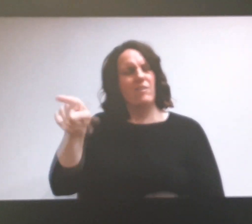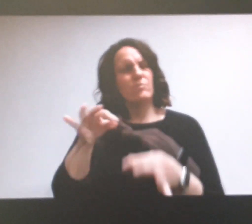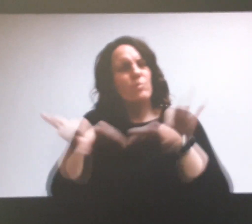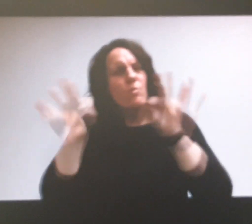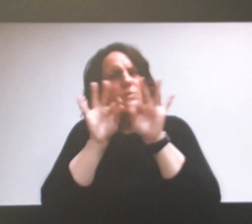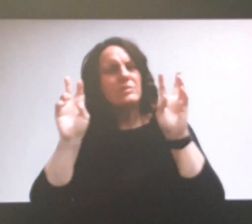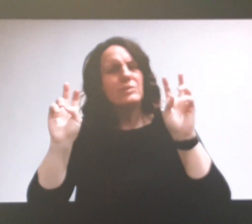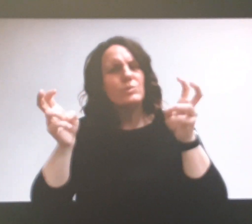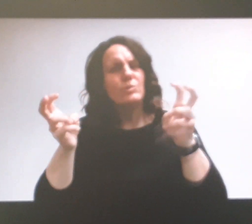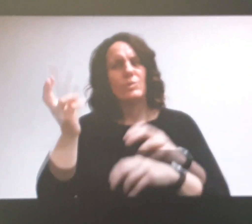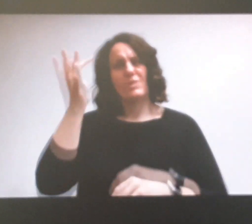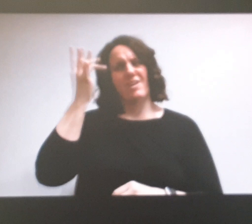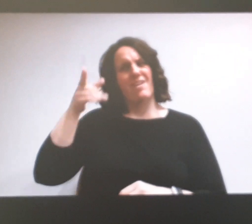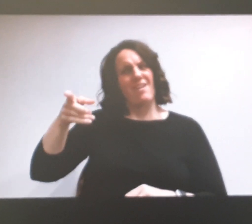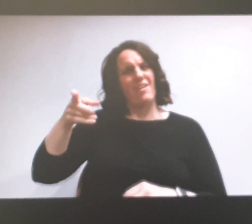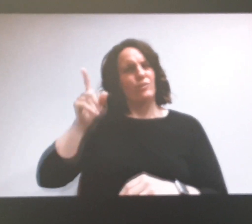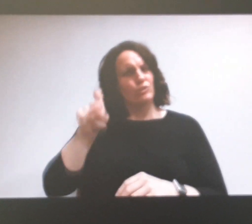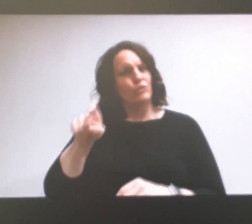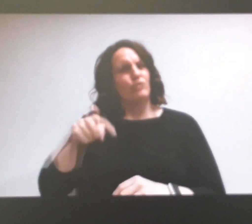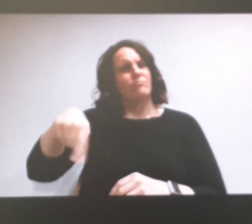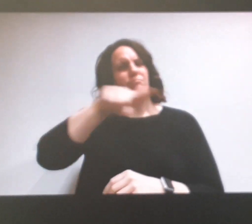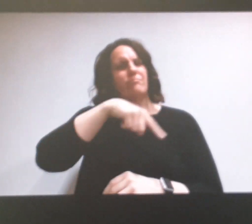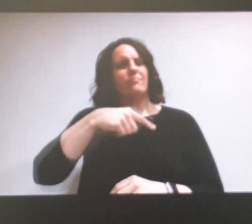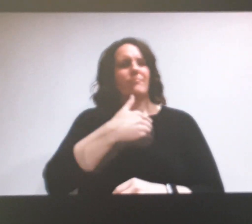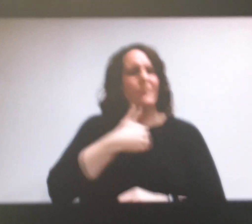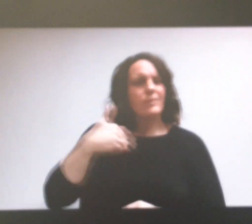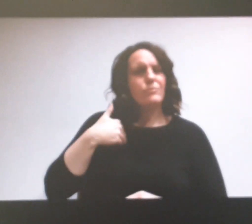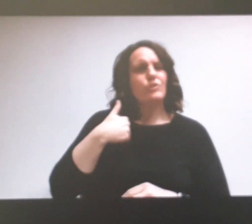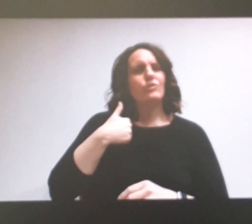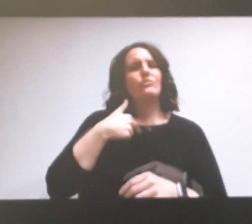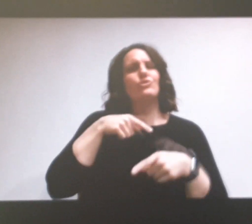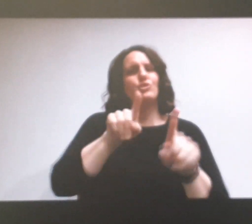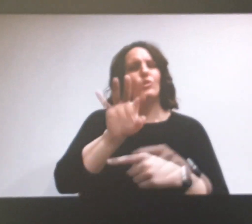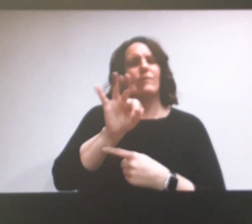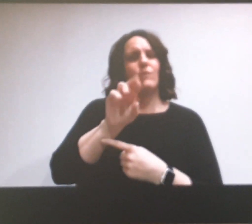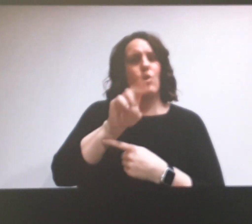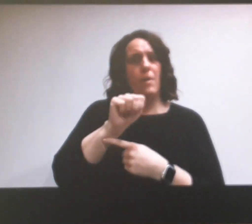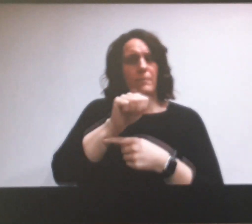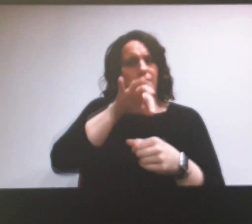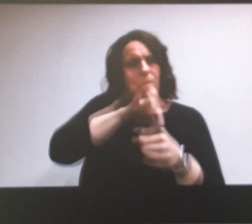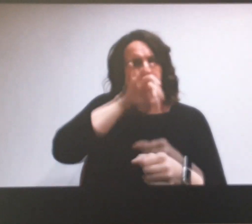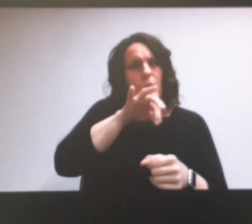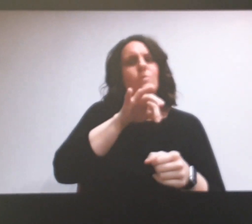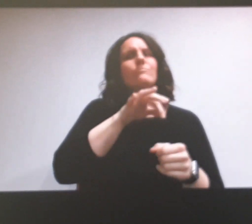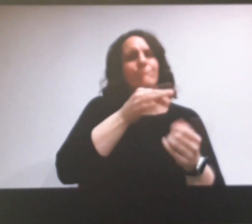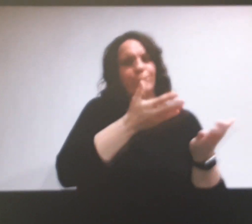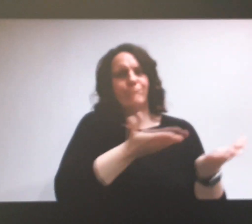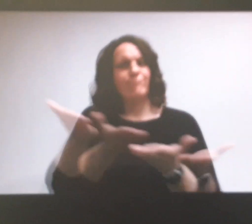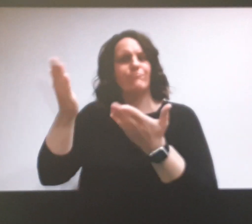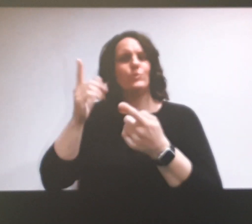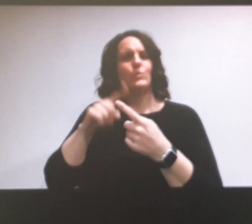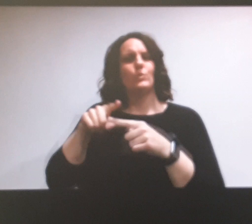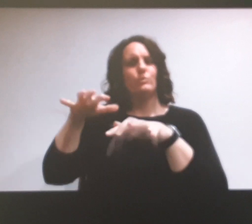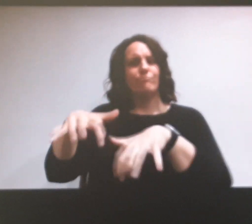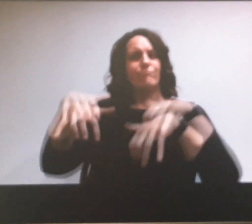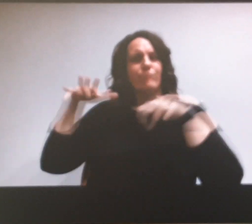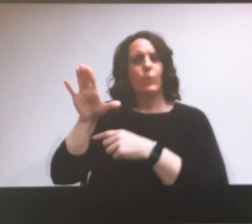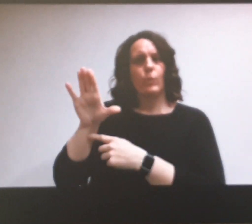Make sure you have a rational reason as to why you believe that NAD board members during this vote should be